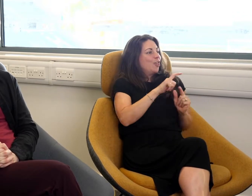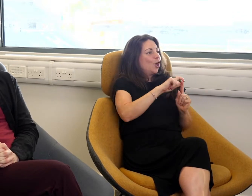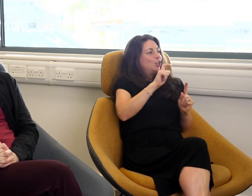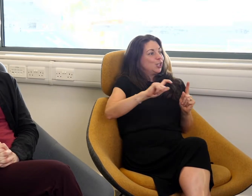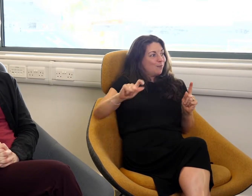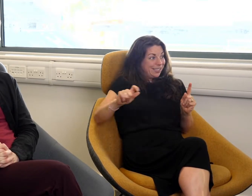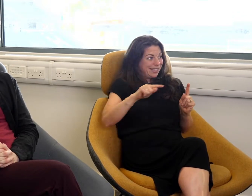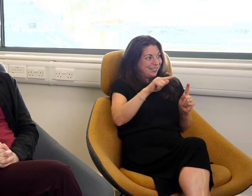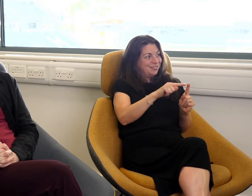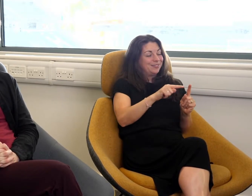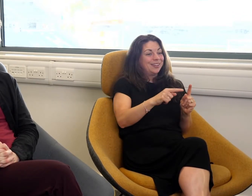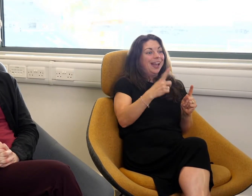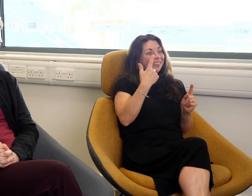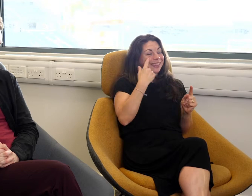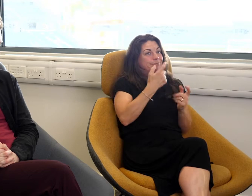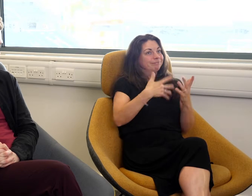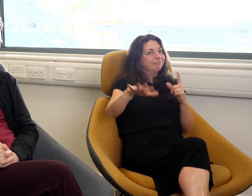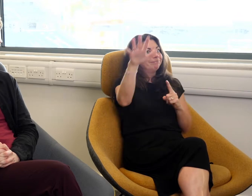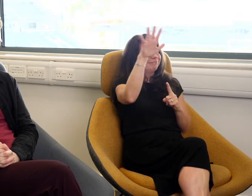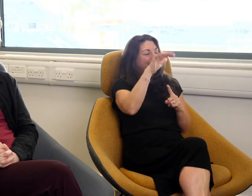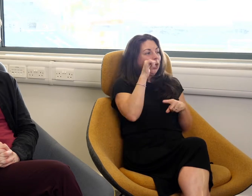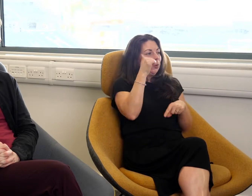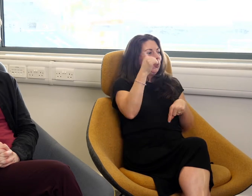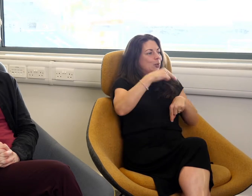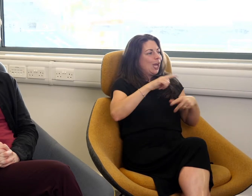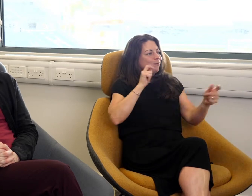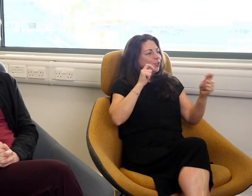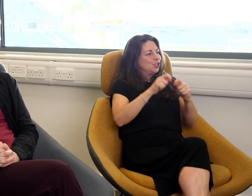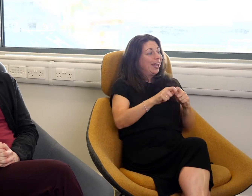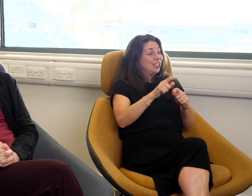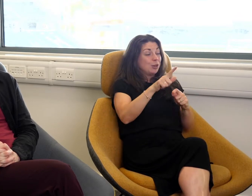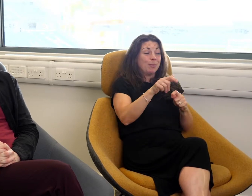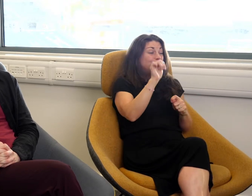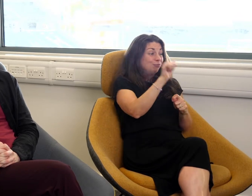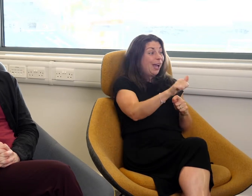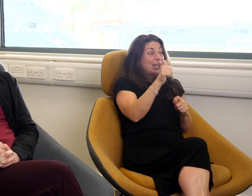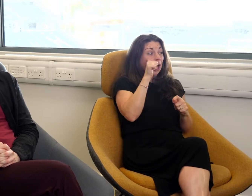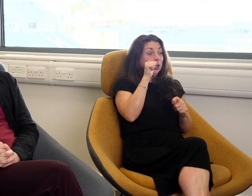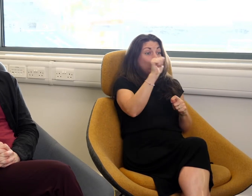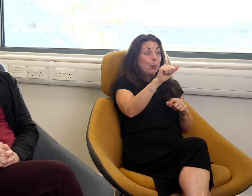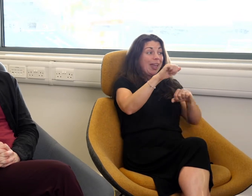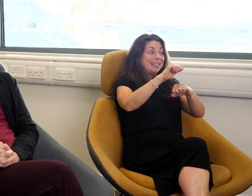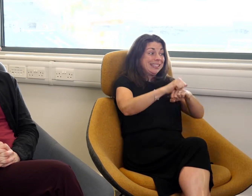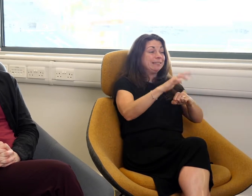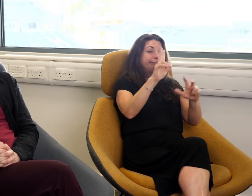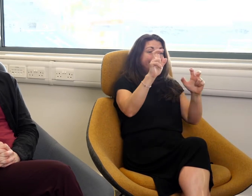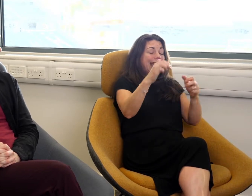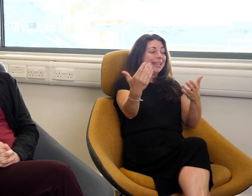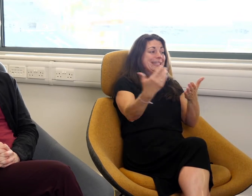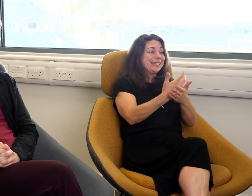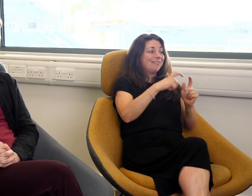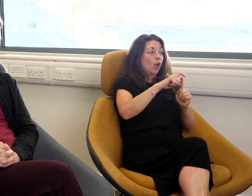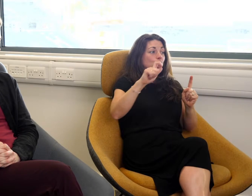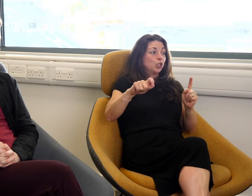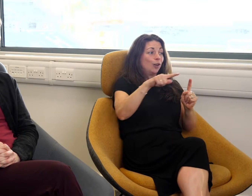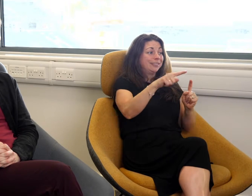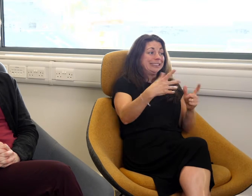was historically a really safe Conservative seat. So I didn't know what was going to happen, is the honest